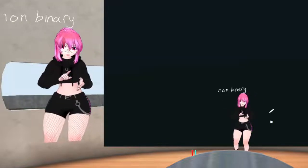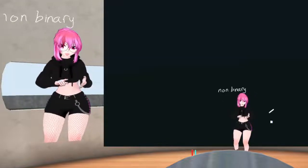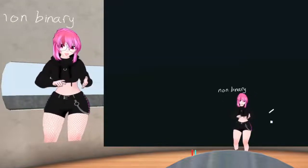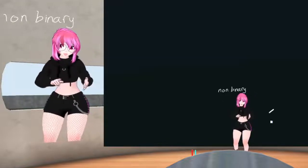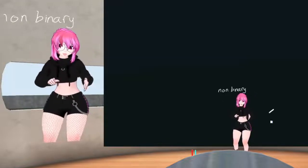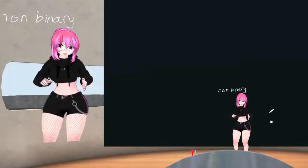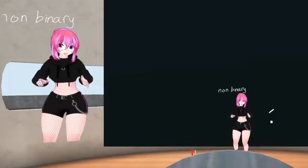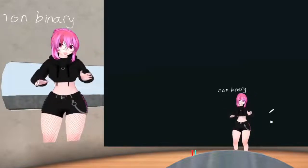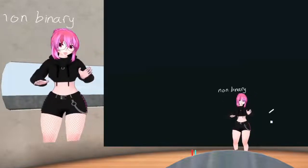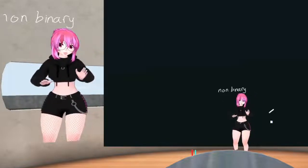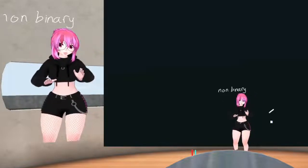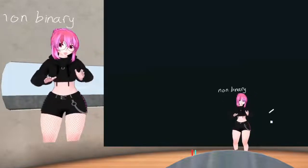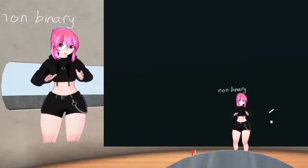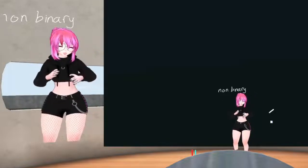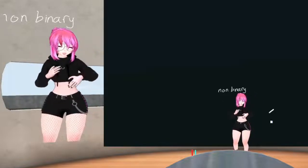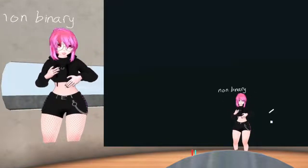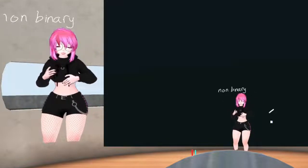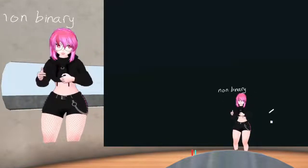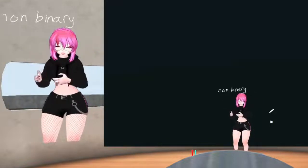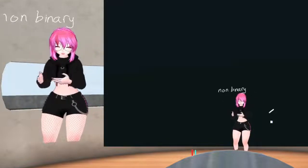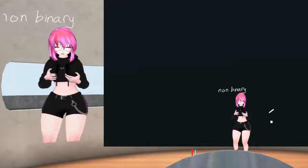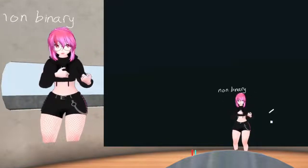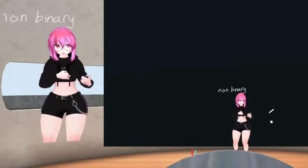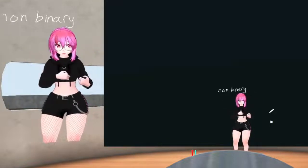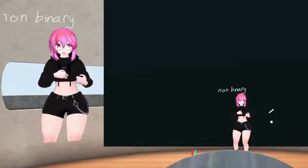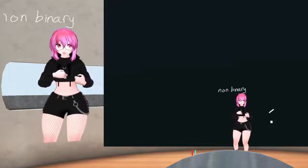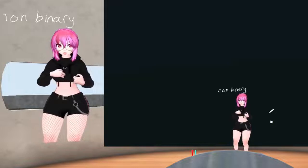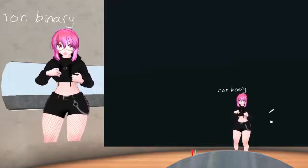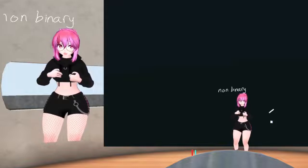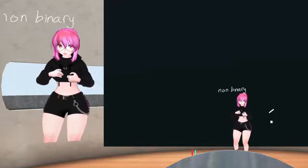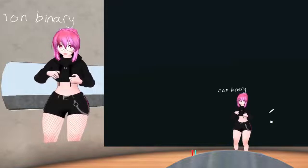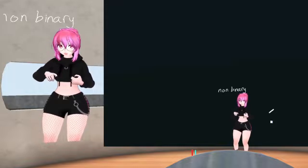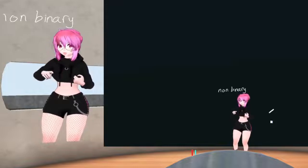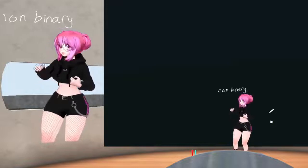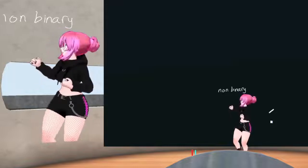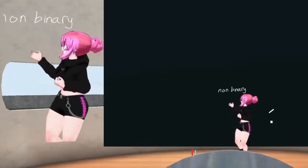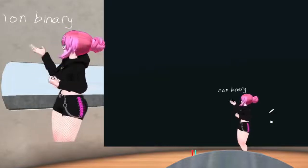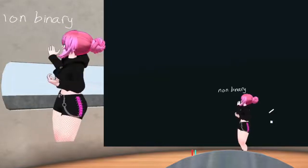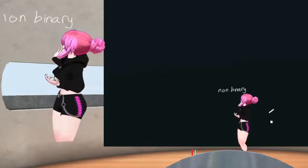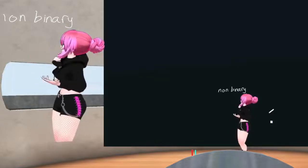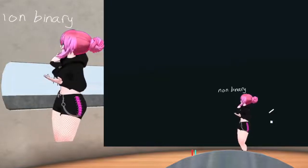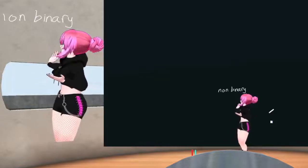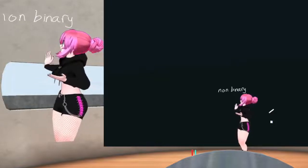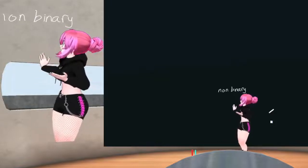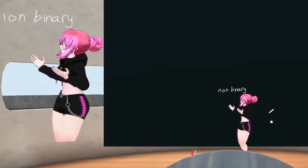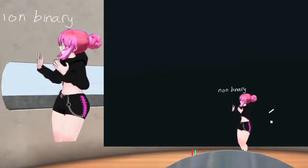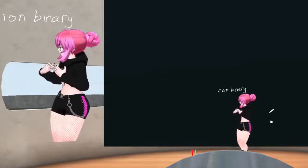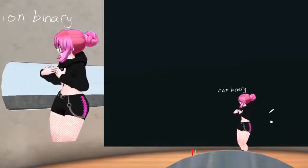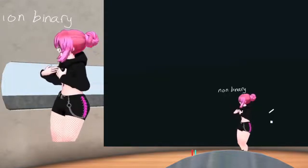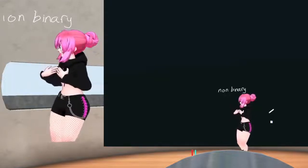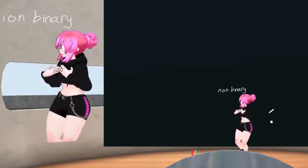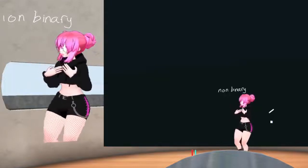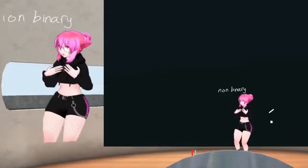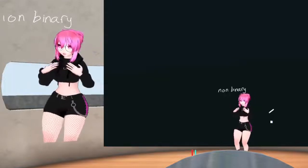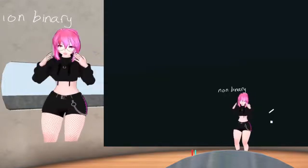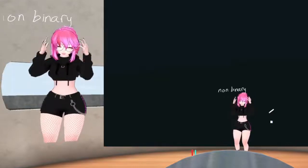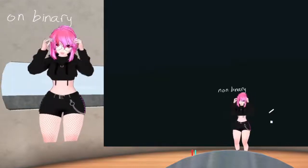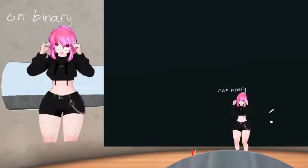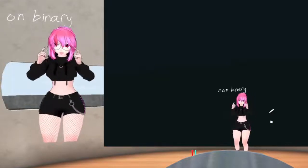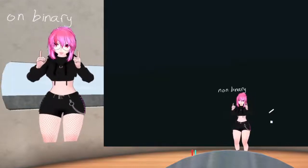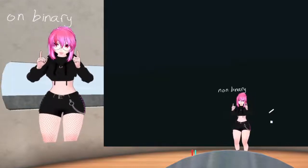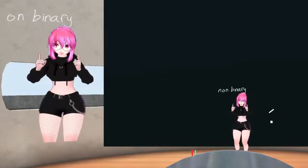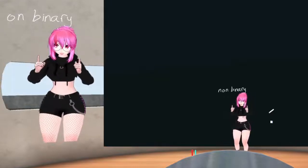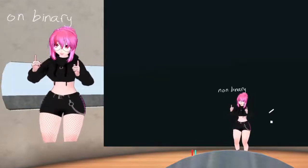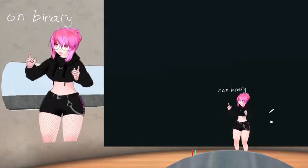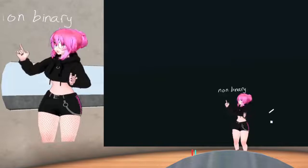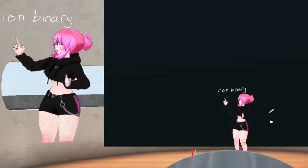racist remarks and also as a way to take that label away from non-binary people. So personally, I wasn't really